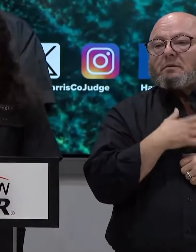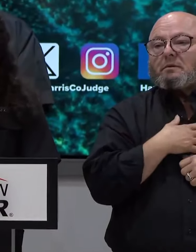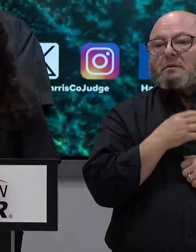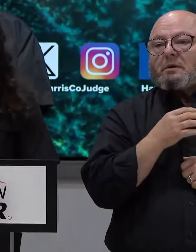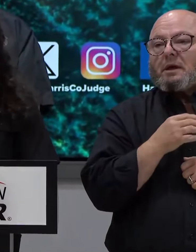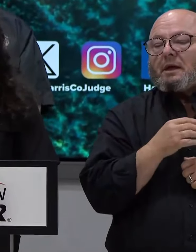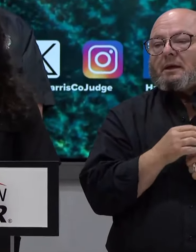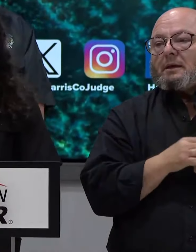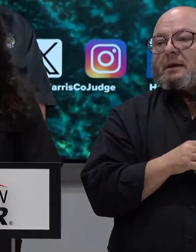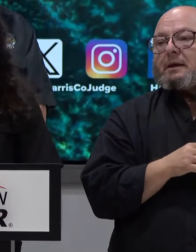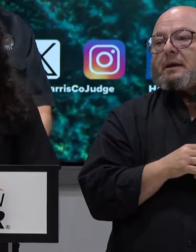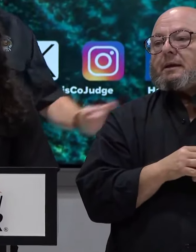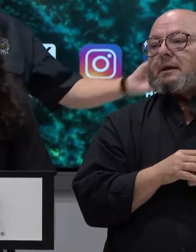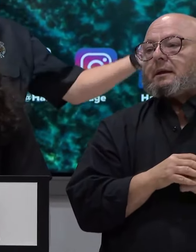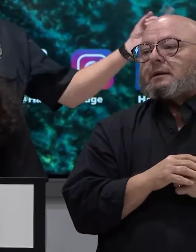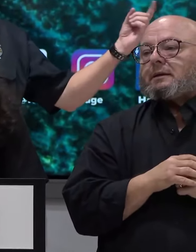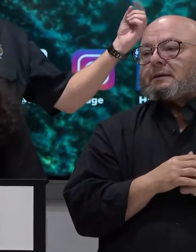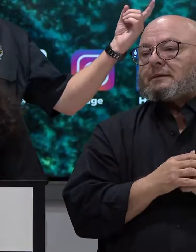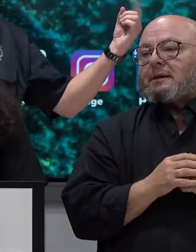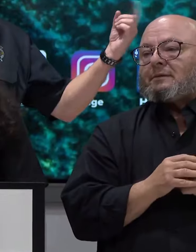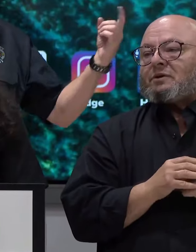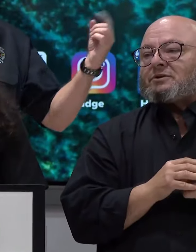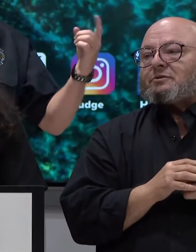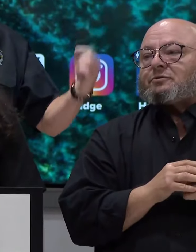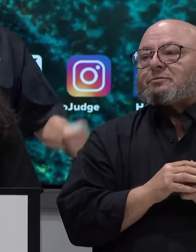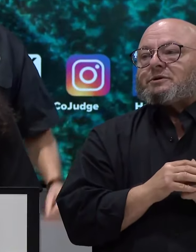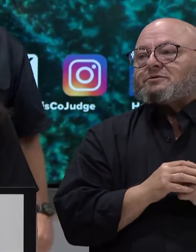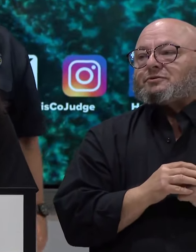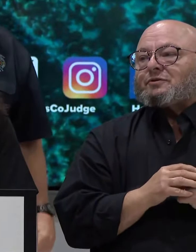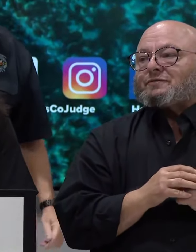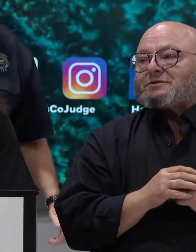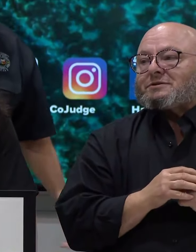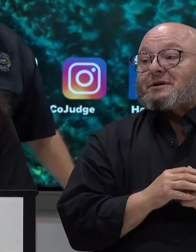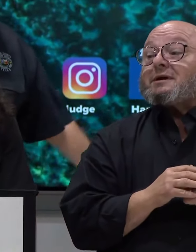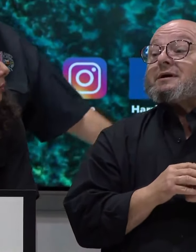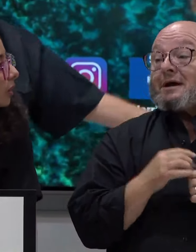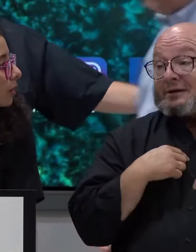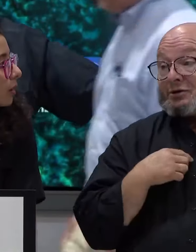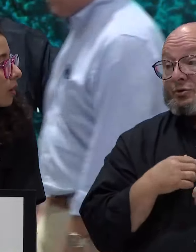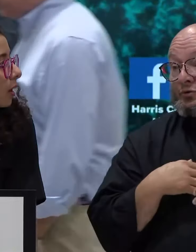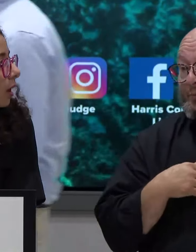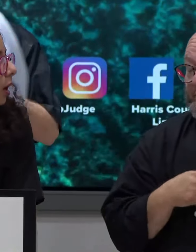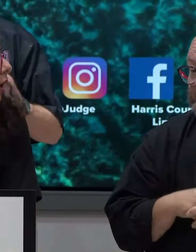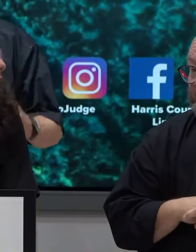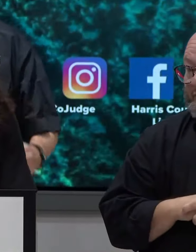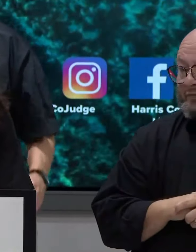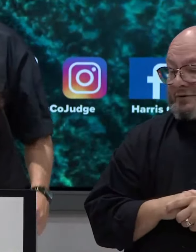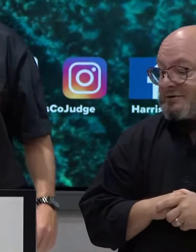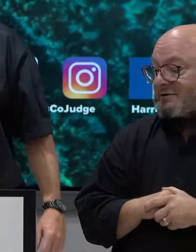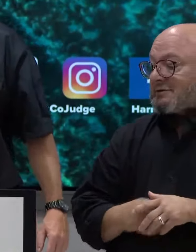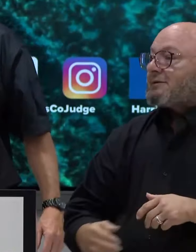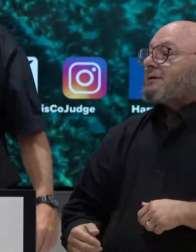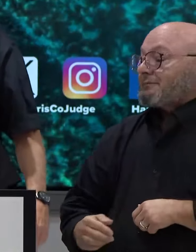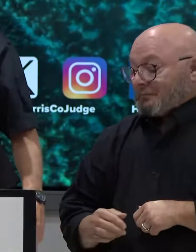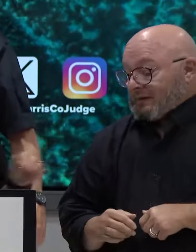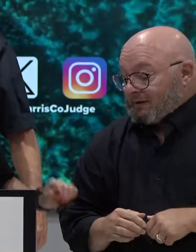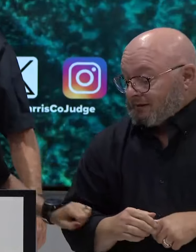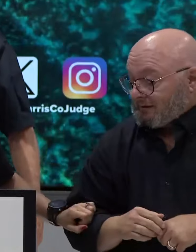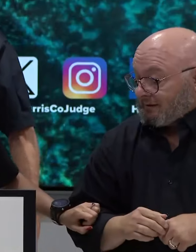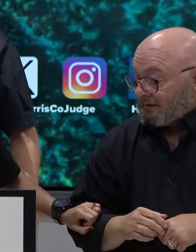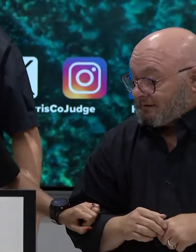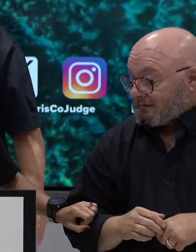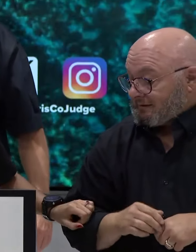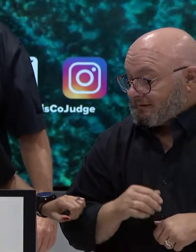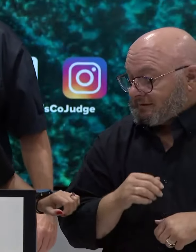list, Mr. Locke, if you don't mind. So one of the questions, excuse me? Oh, goodness. Our